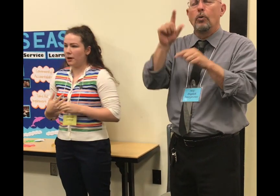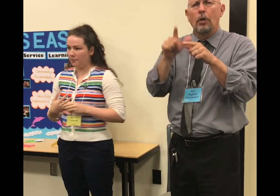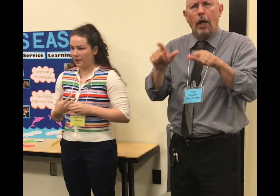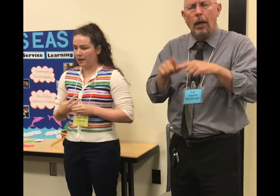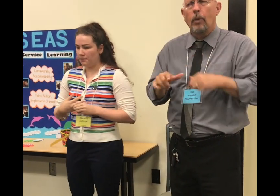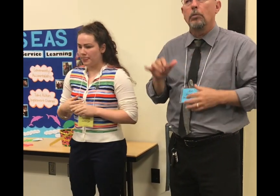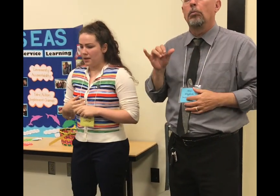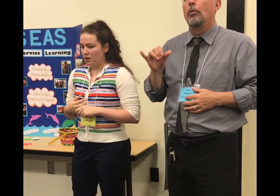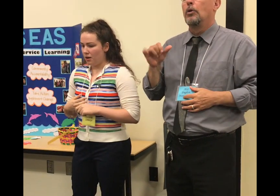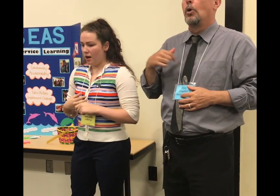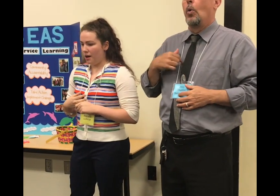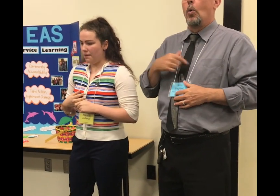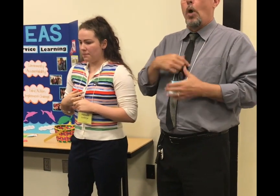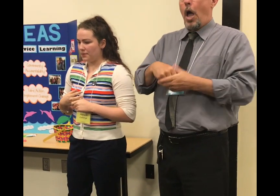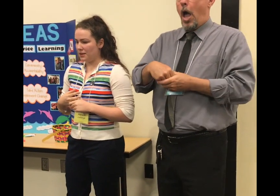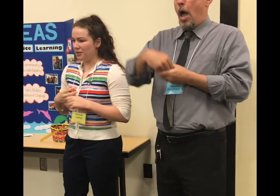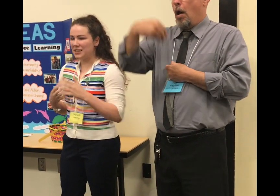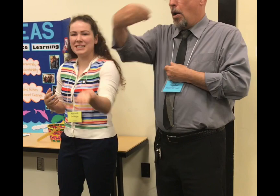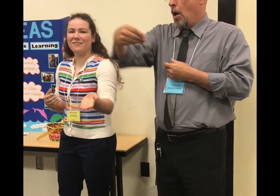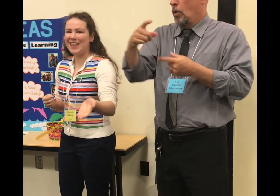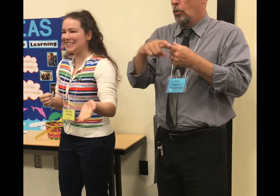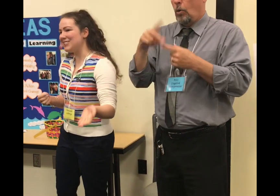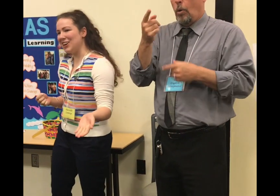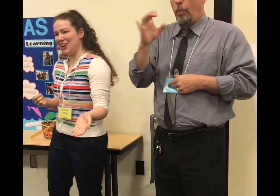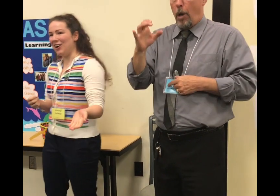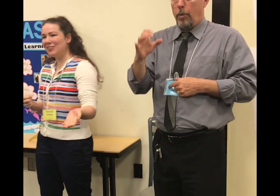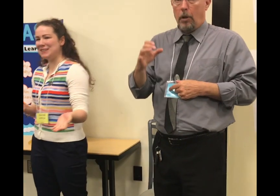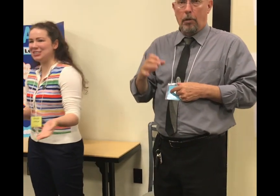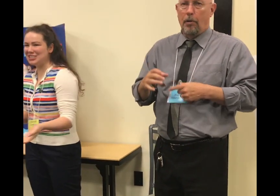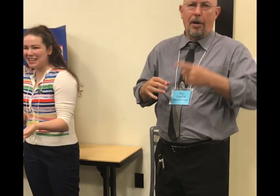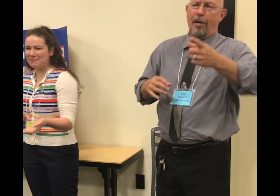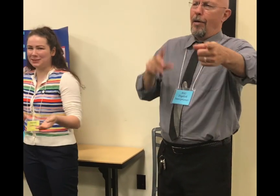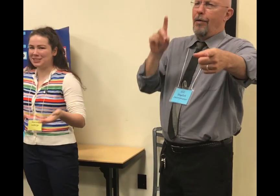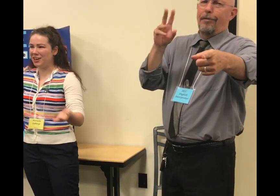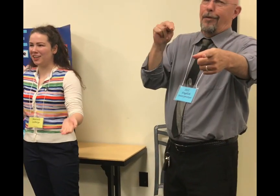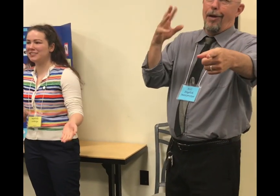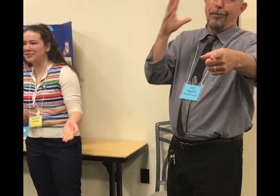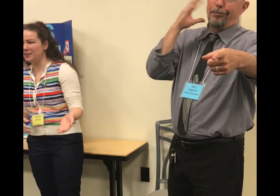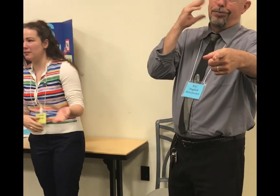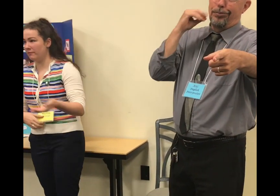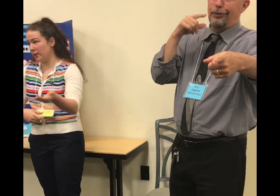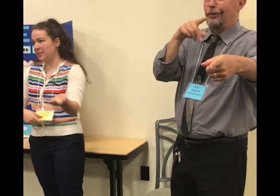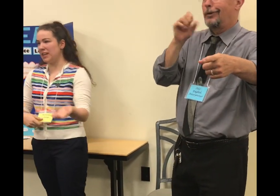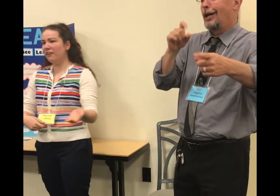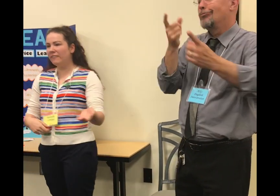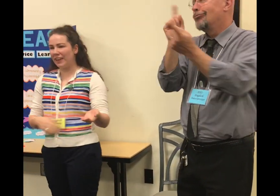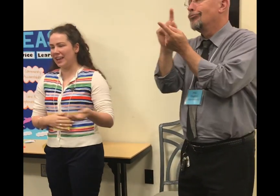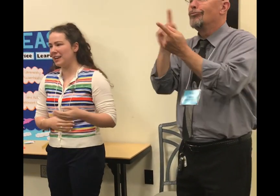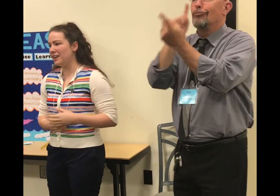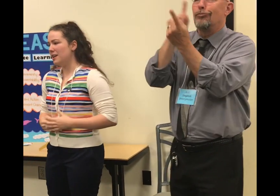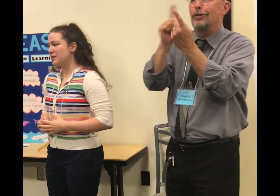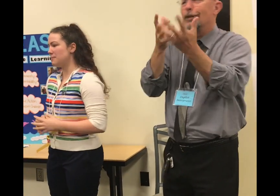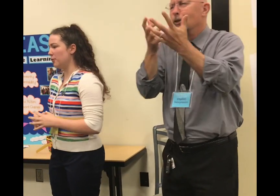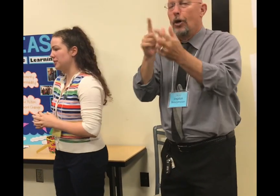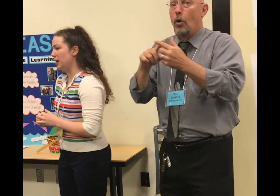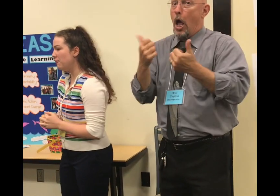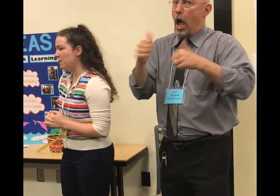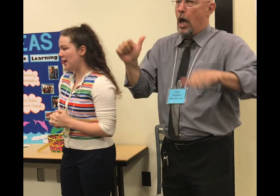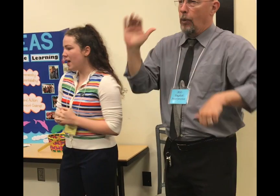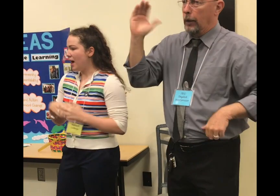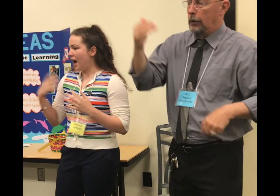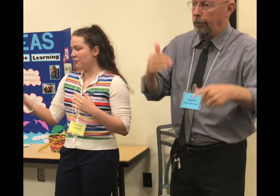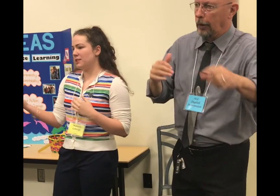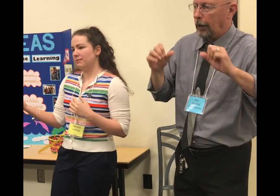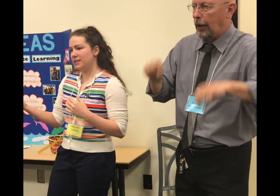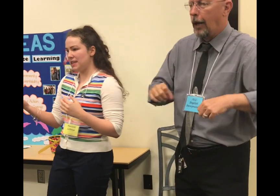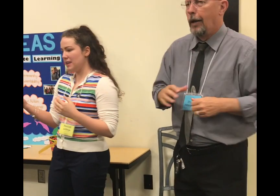out into the public, this didn't faze Dawn at all because she's able to talk to it for herself and support herself.